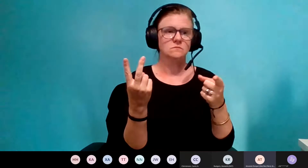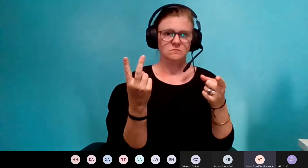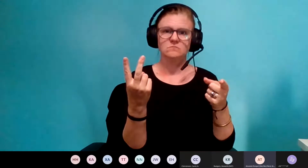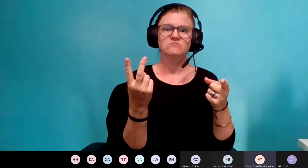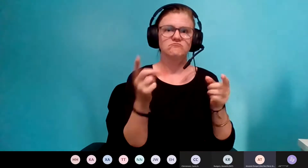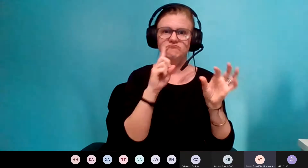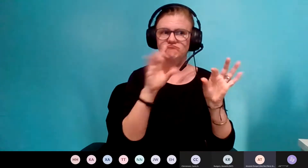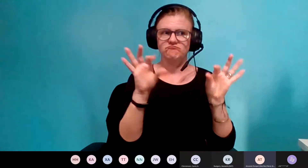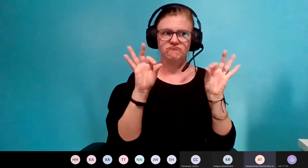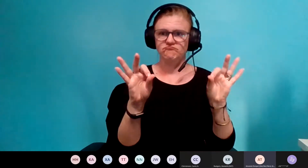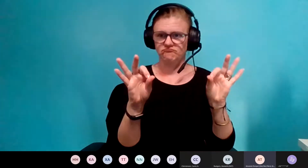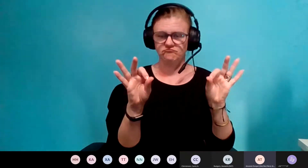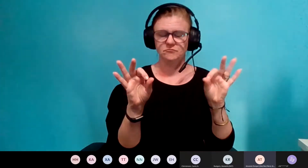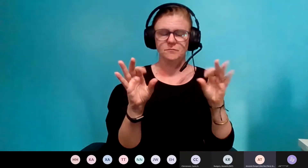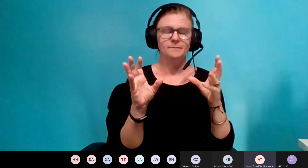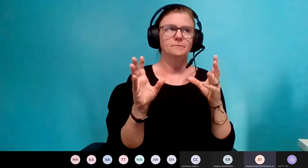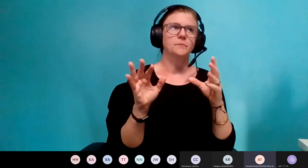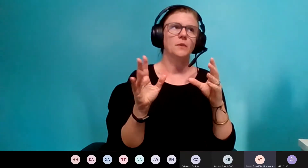just to